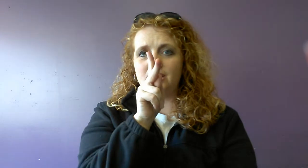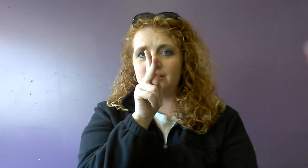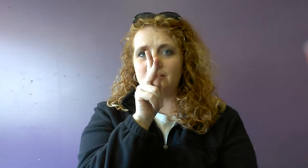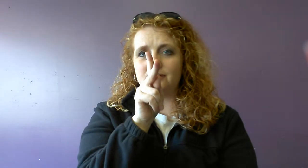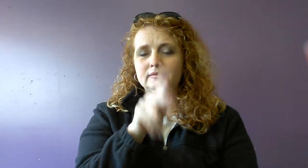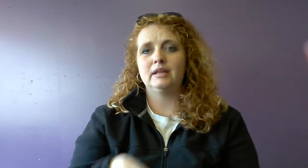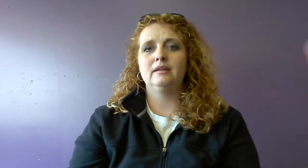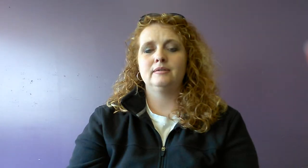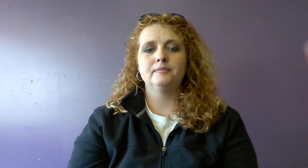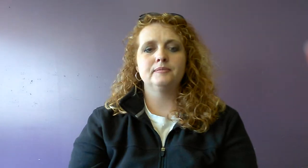Kirkland.